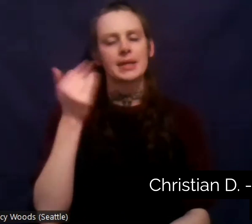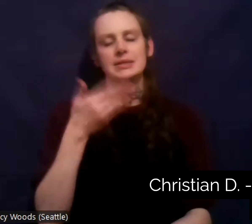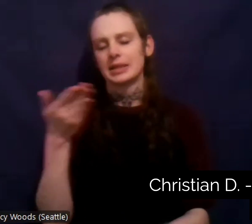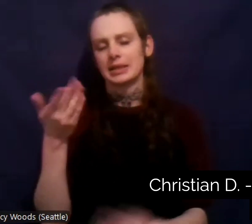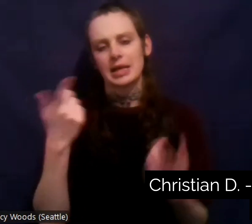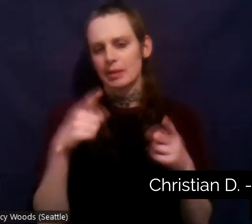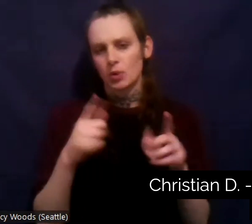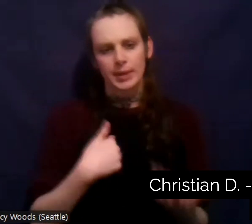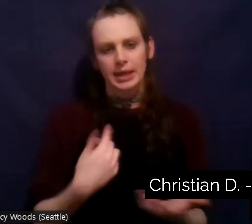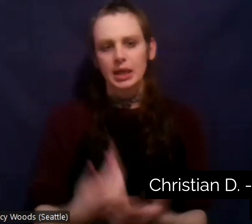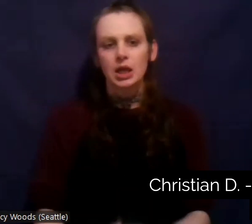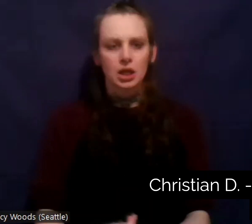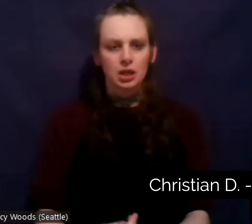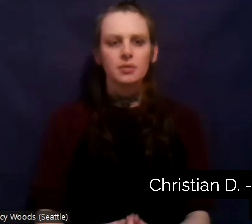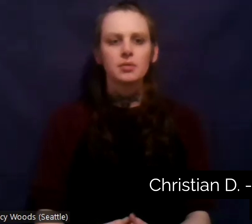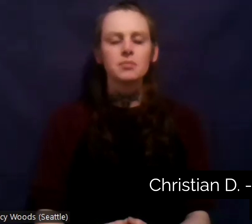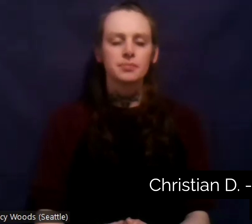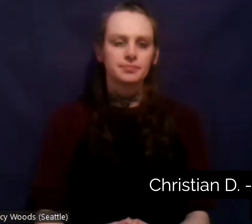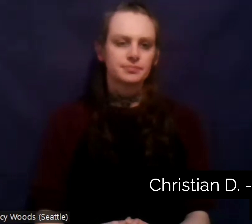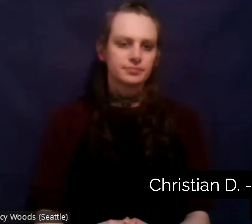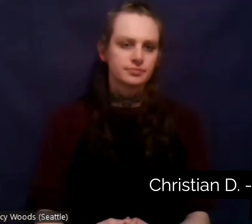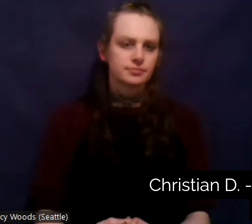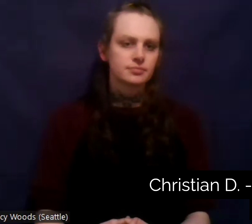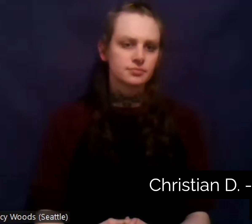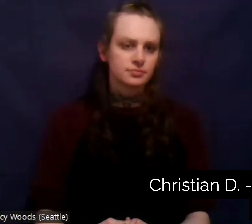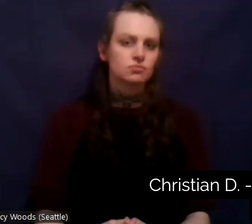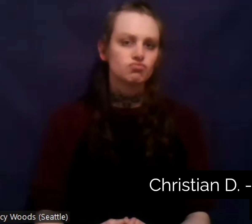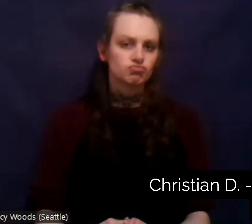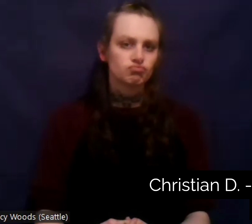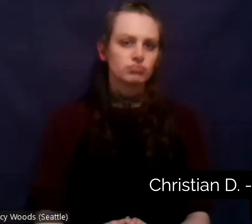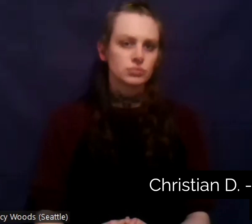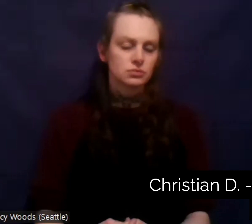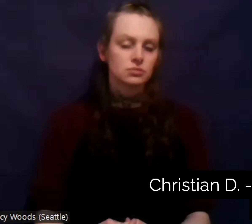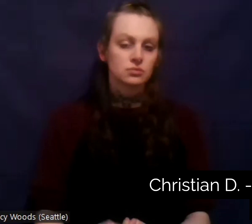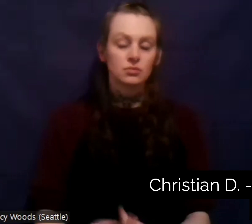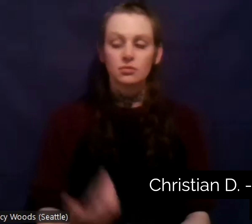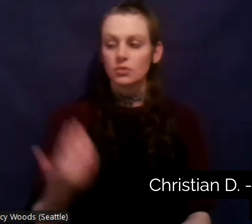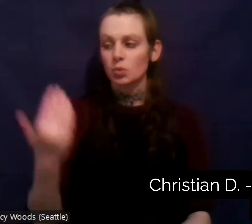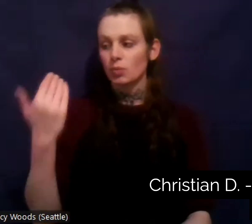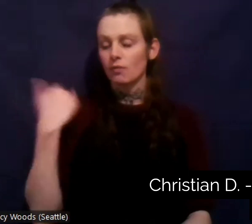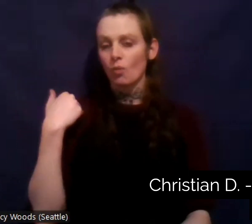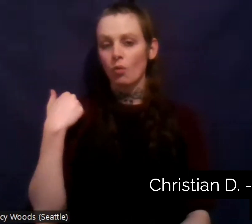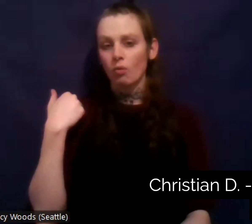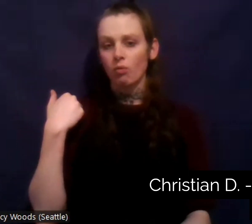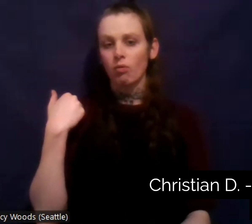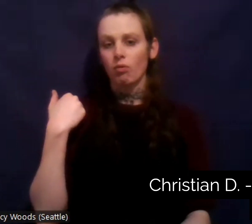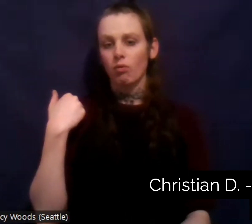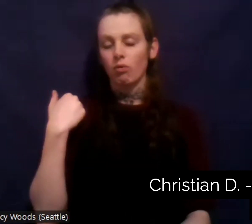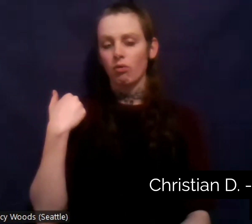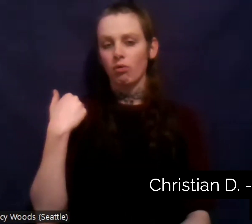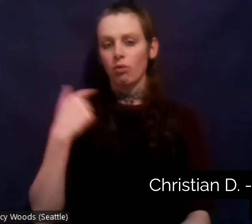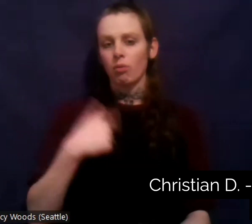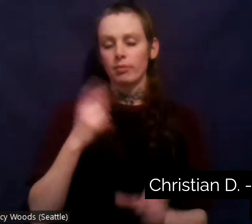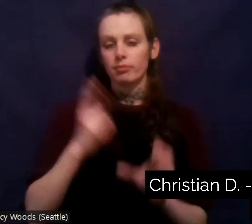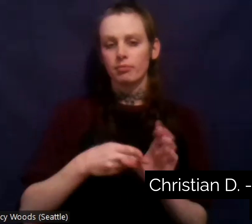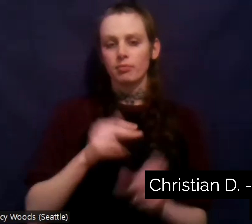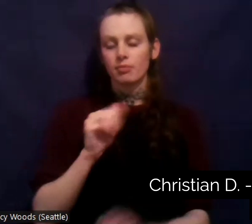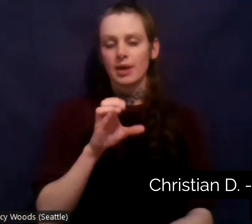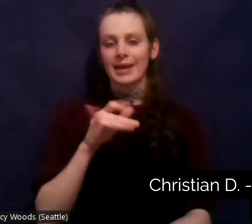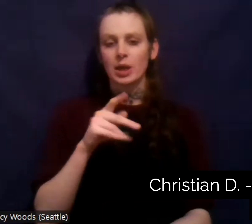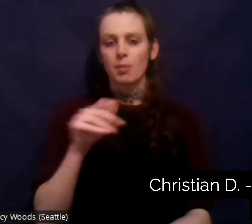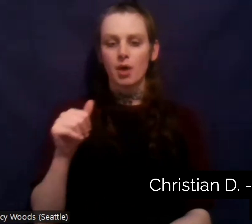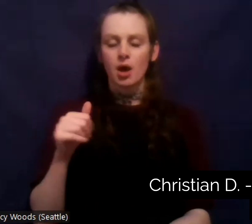me. And um, before that, I was going through uh, three